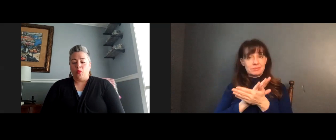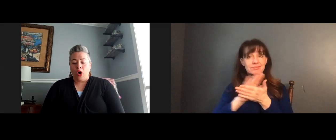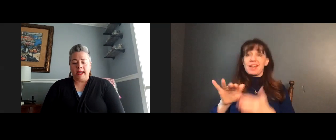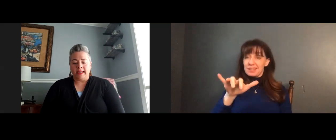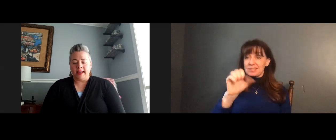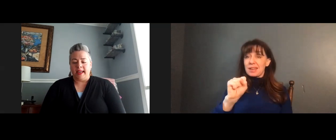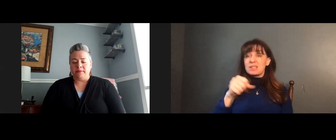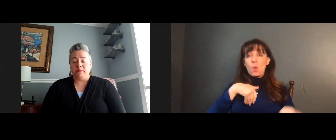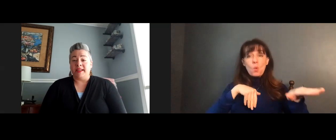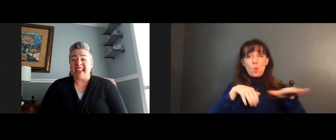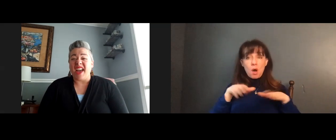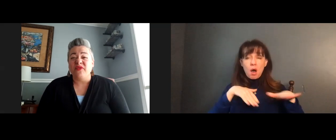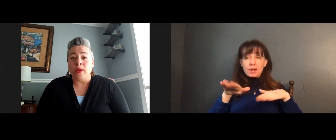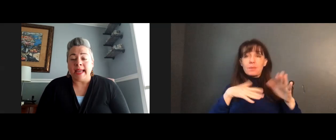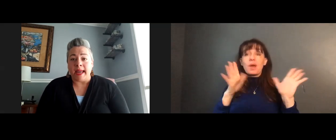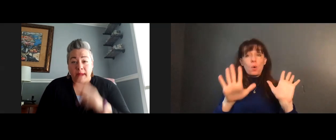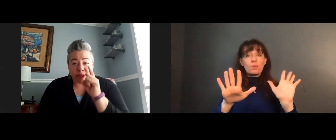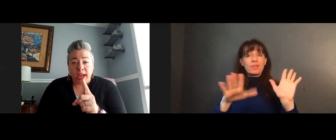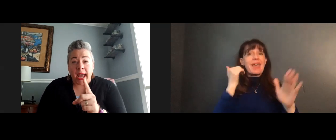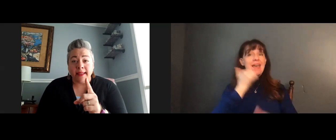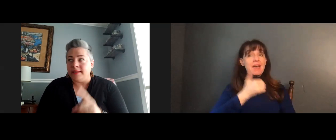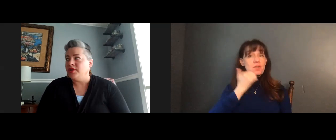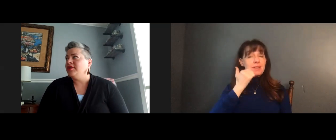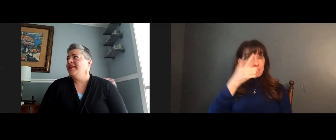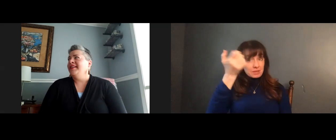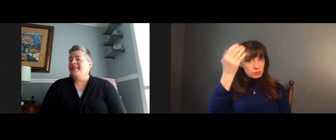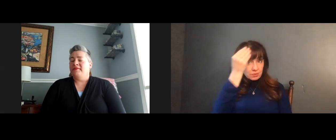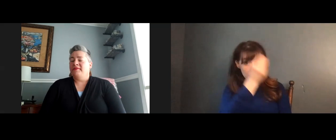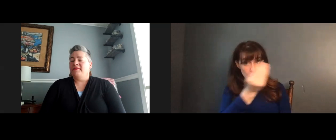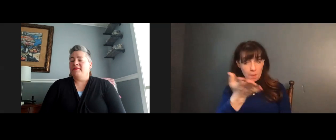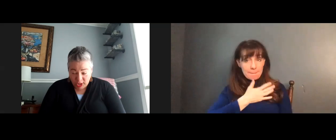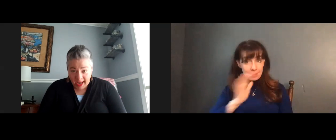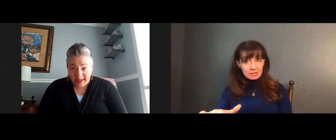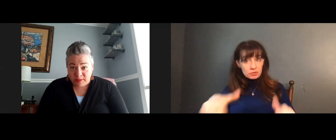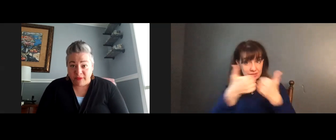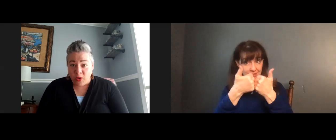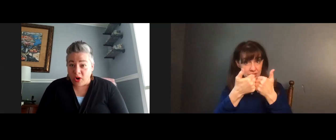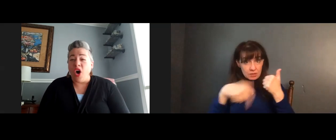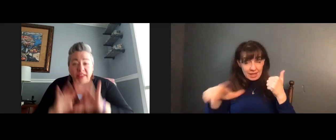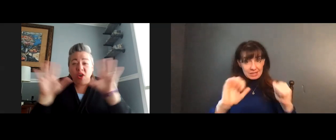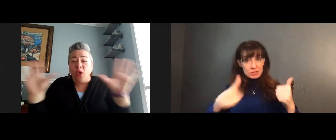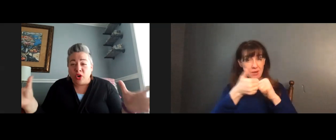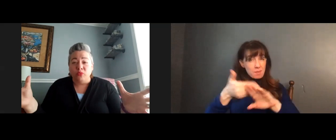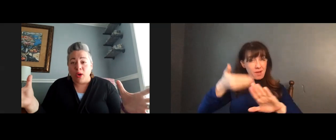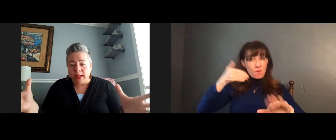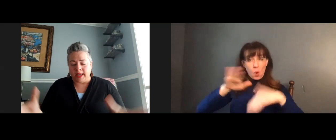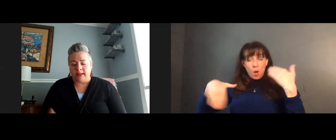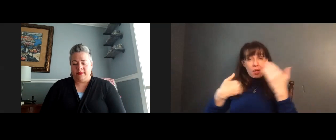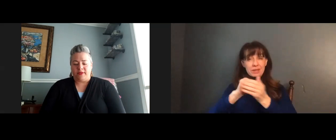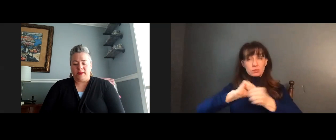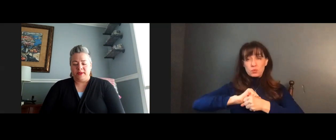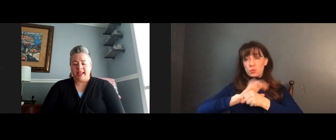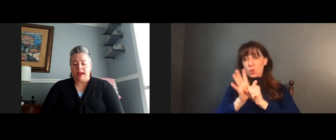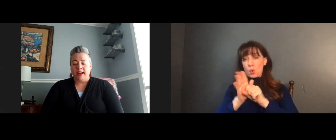walking and because every day my challenge which i challenged before all this whole corona